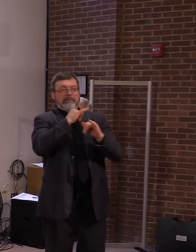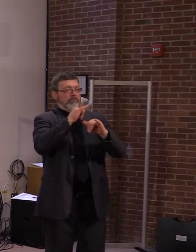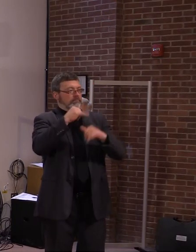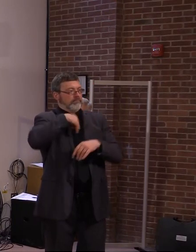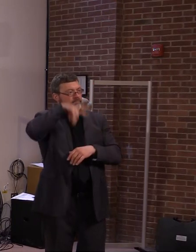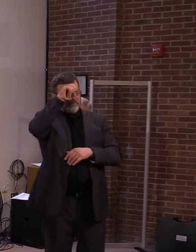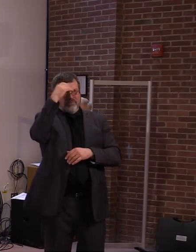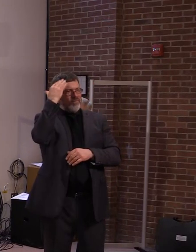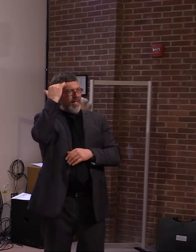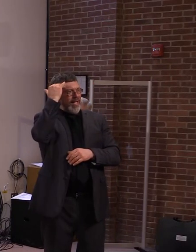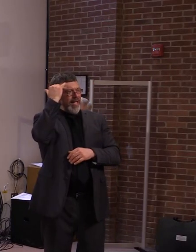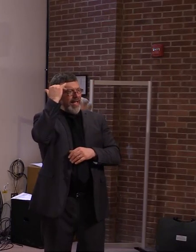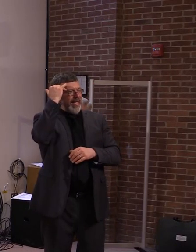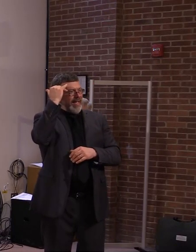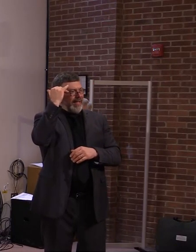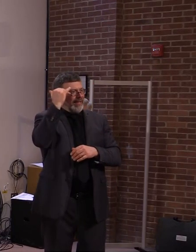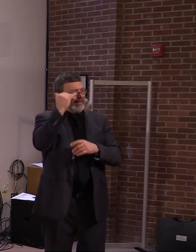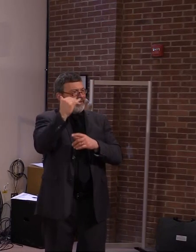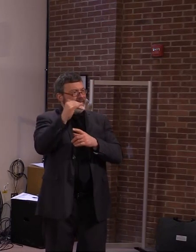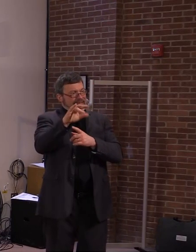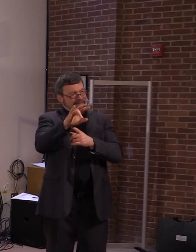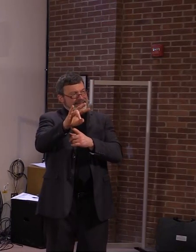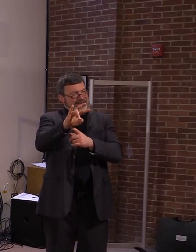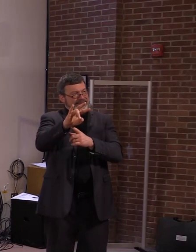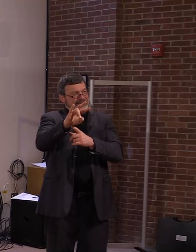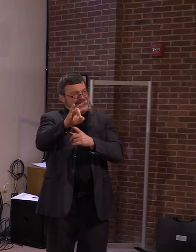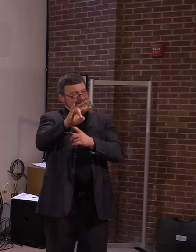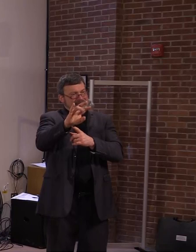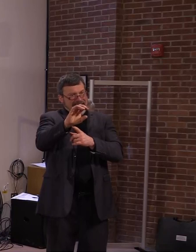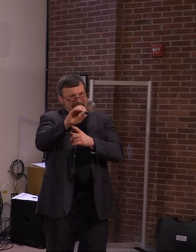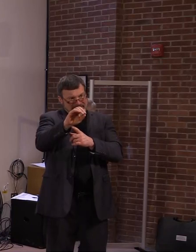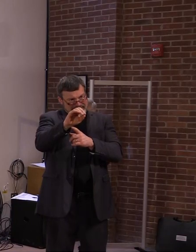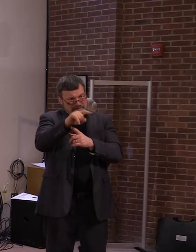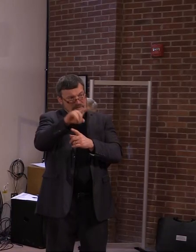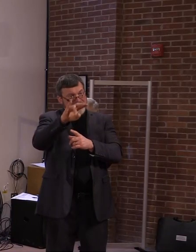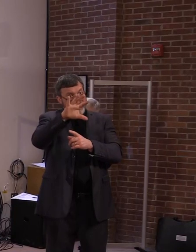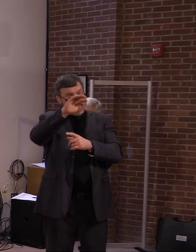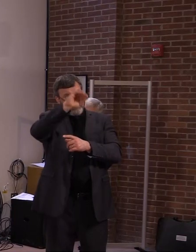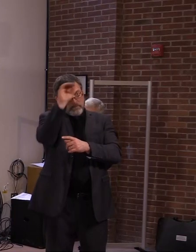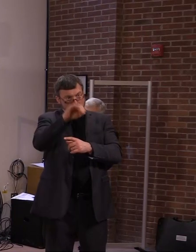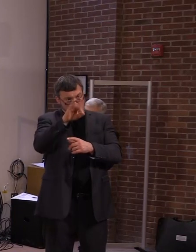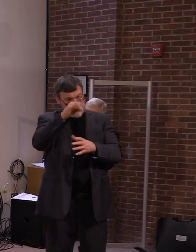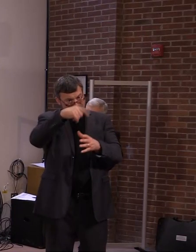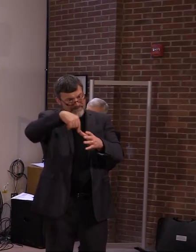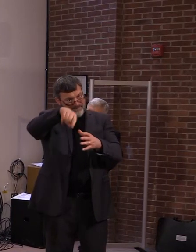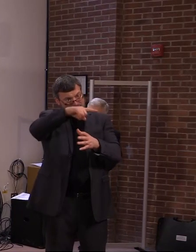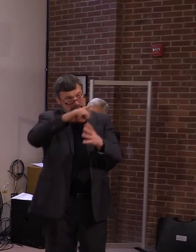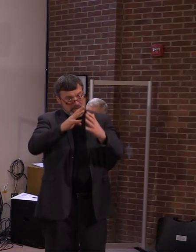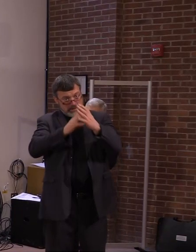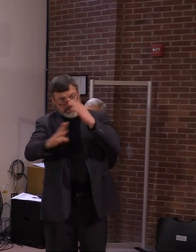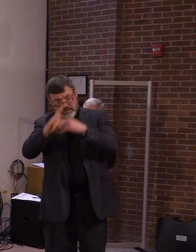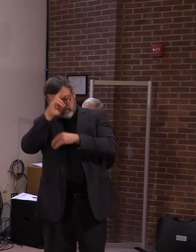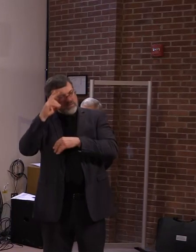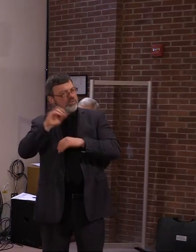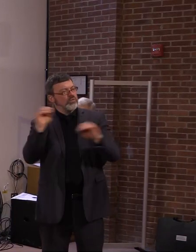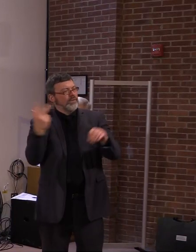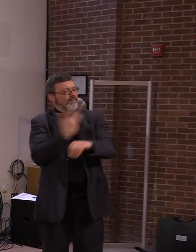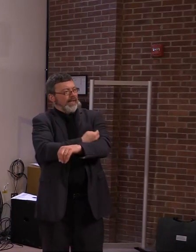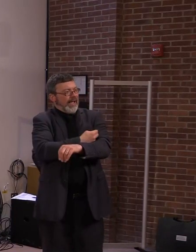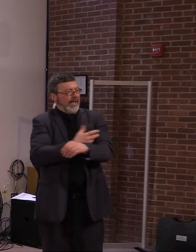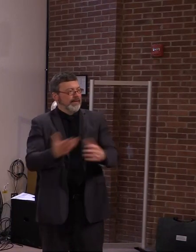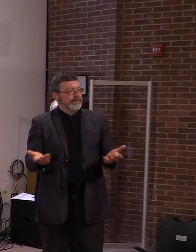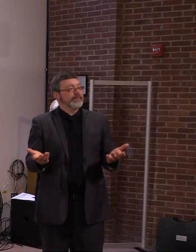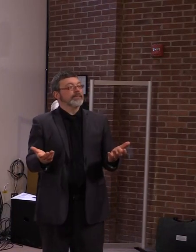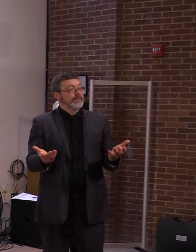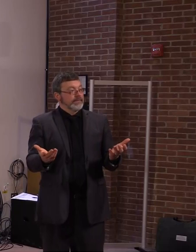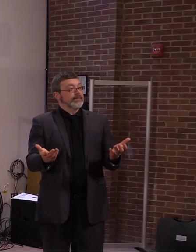before, 70 to 75% of those hospitalized are amongst the unvaccinated. Today,